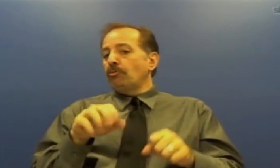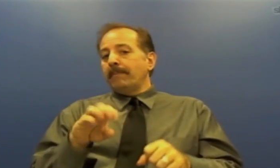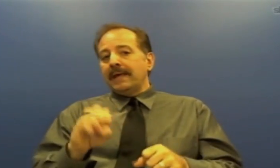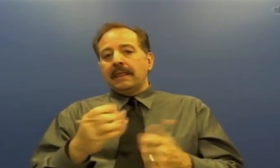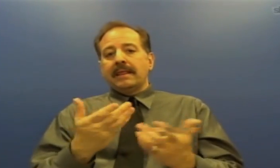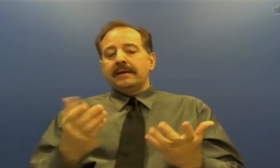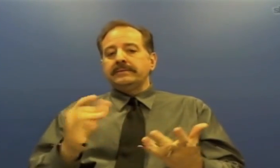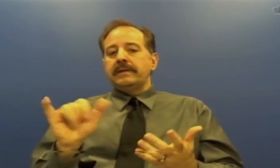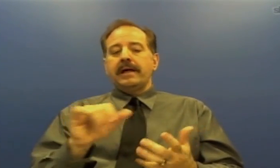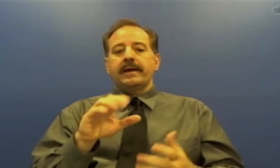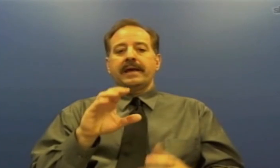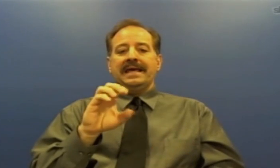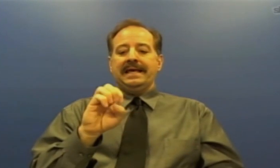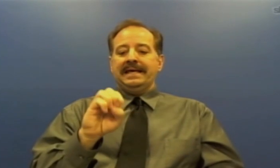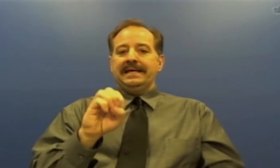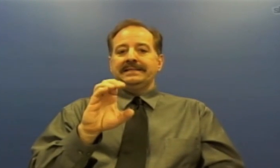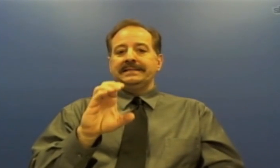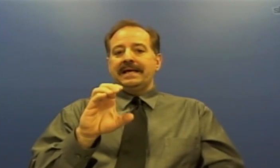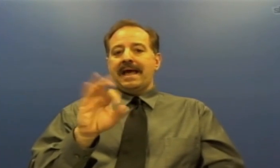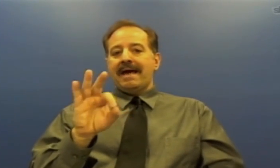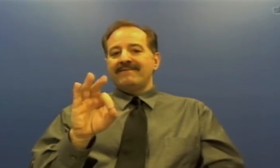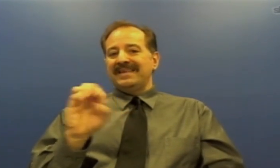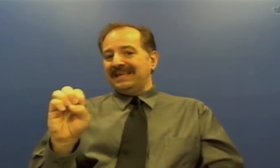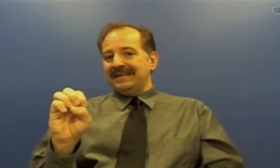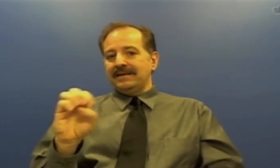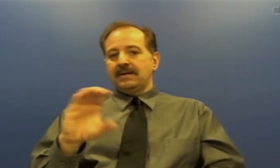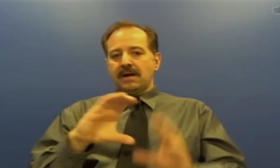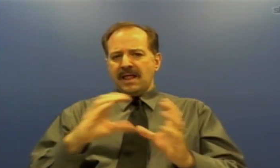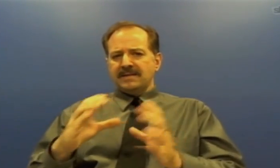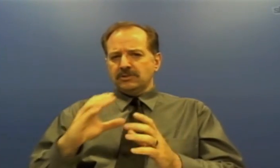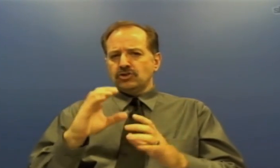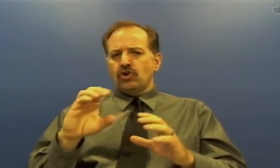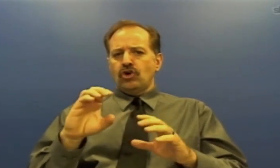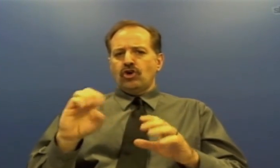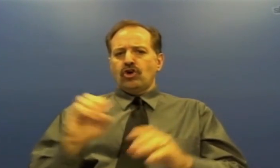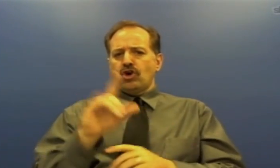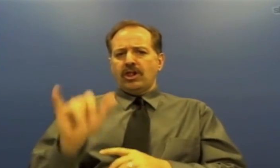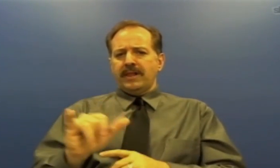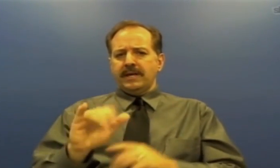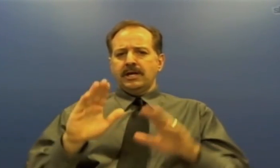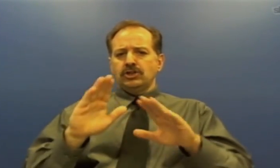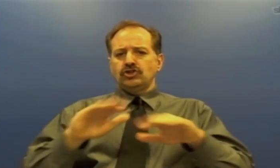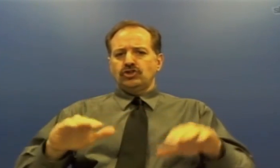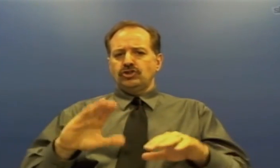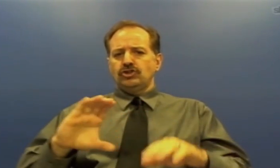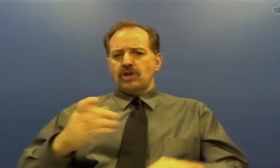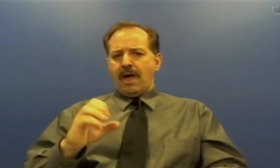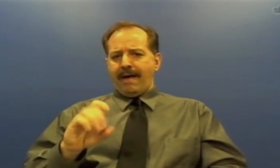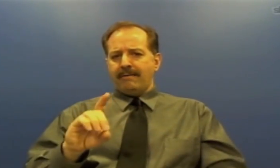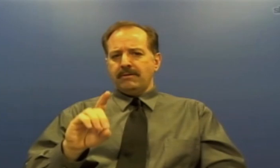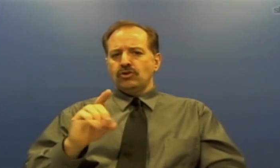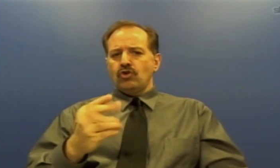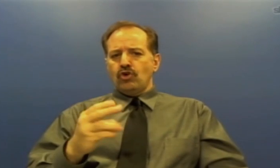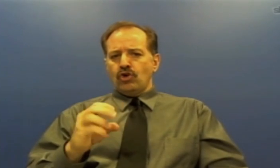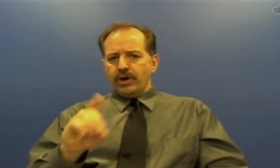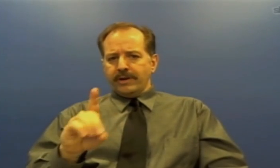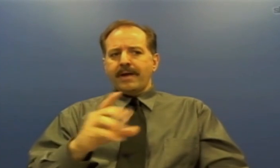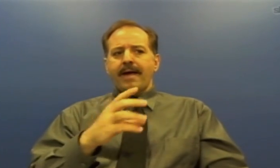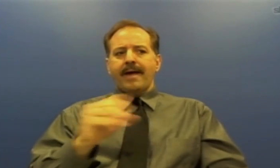There are also non-emergency, non-urgent VRI services that we provide, sometimes through early childhood education